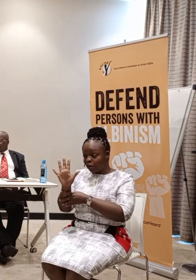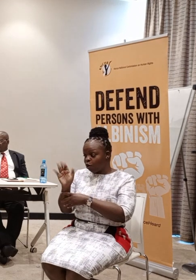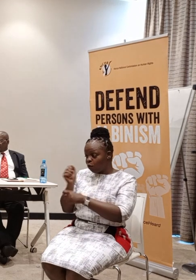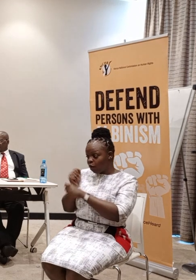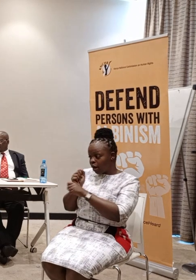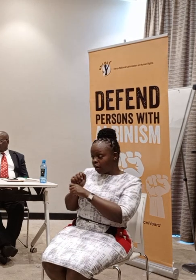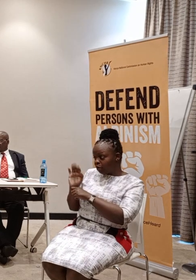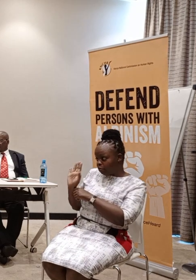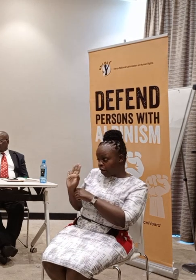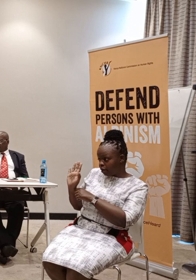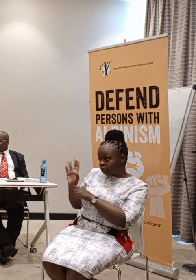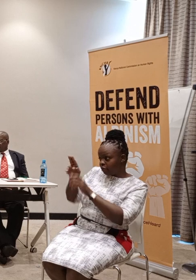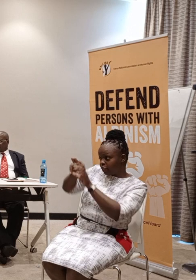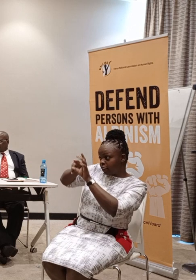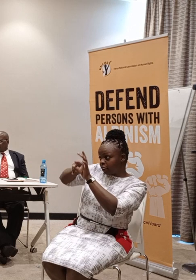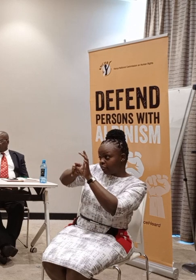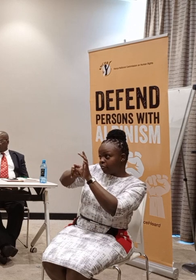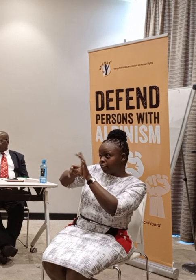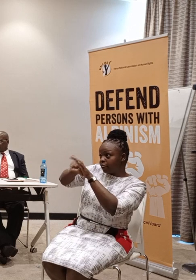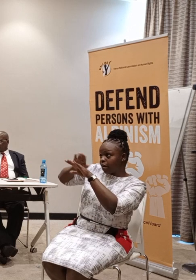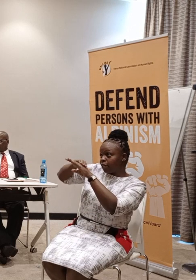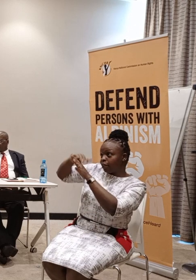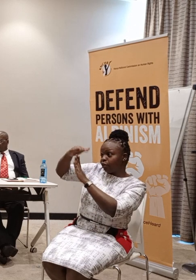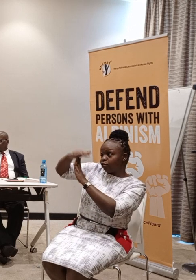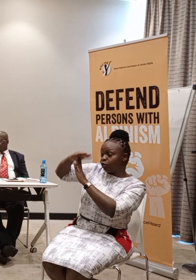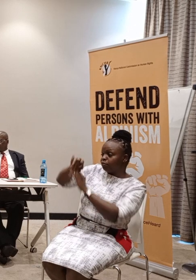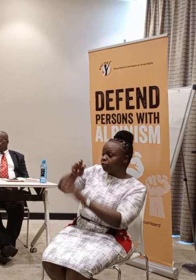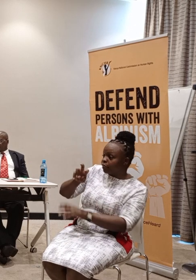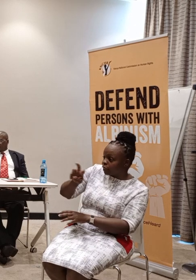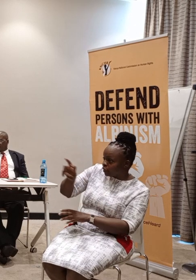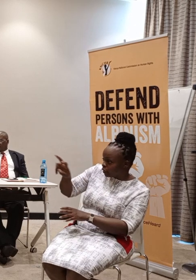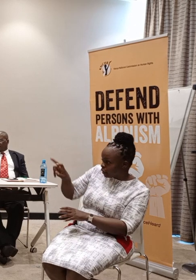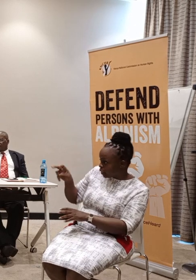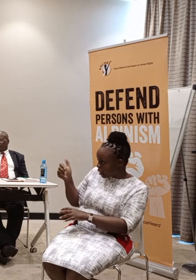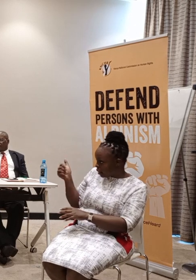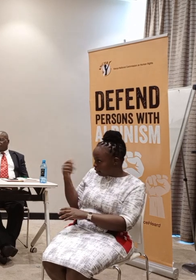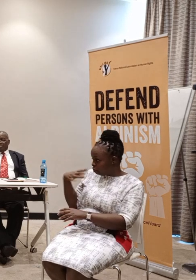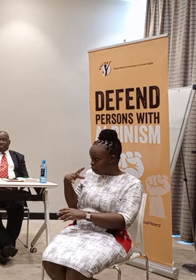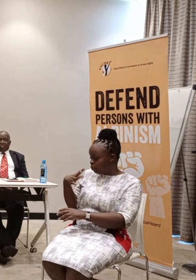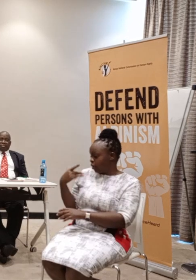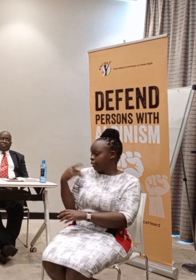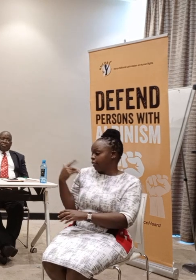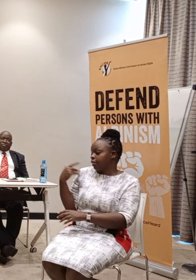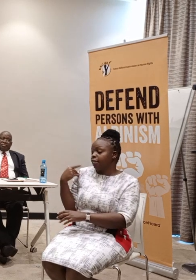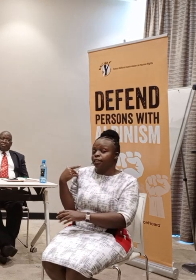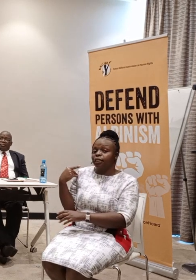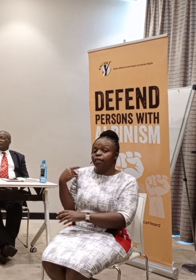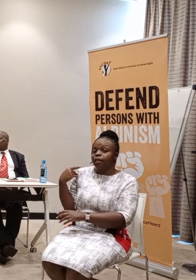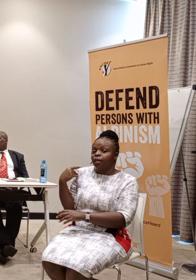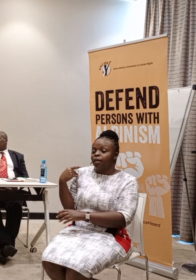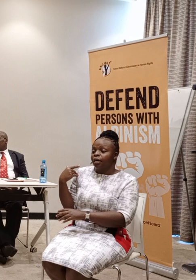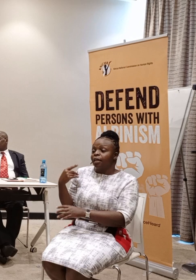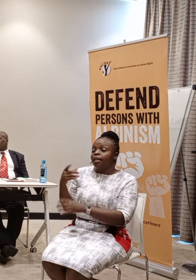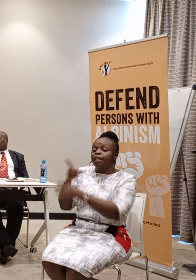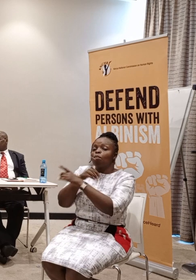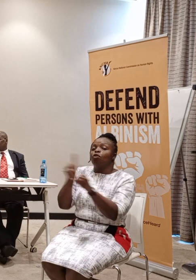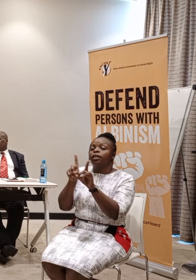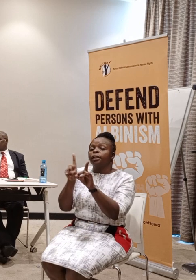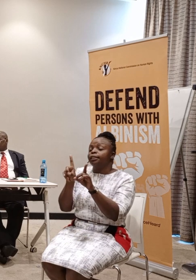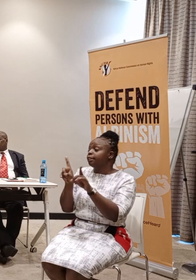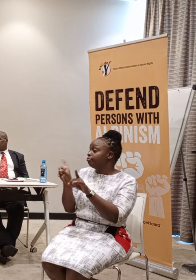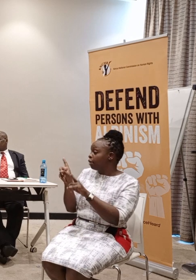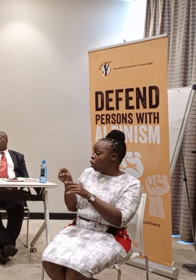to sit at the top there and see other people exercising democracy. Can you imagine how Then they were that not is? voting. They should know, they are